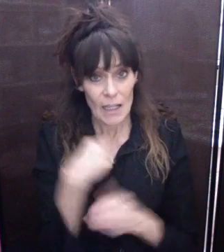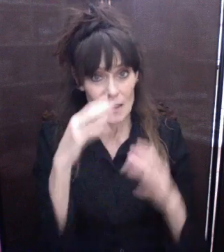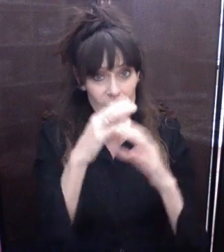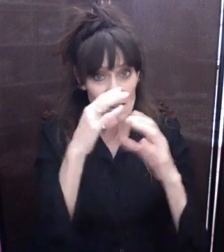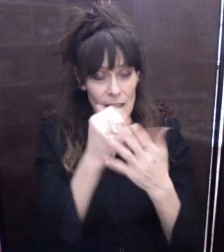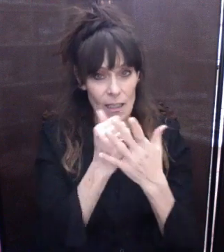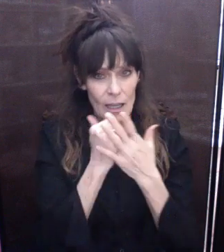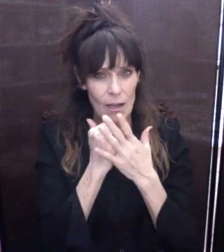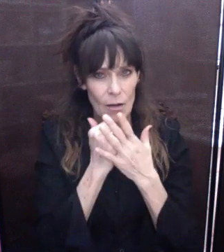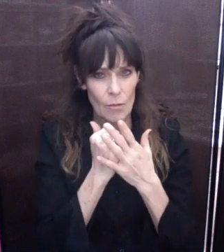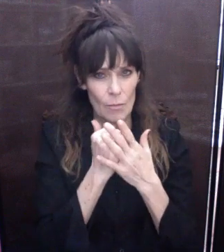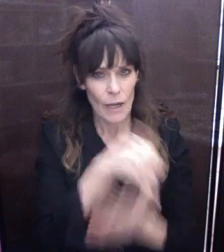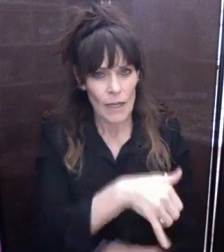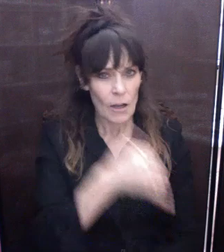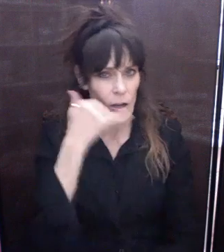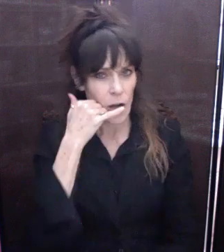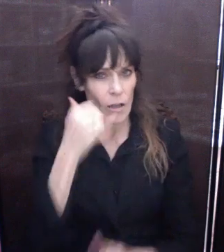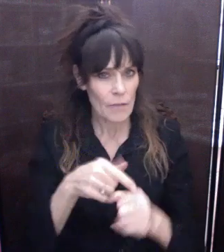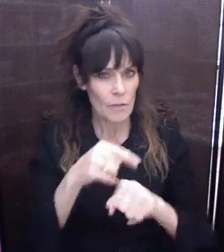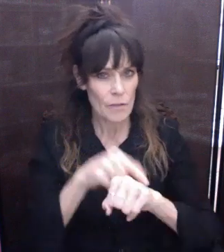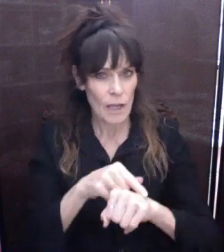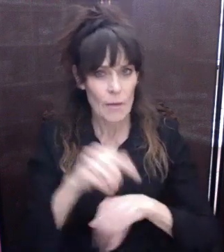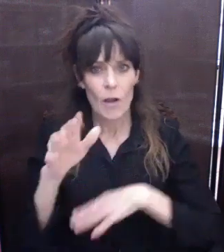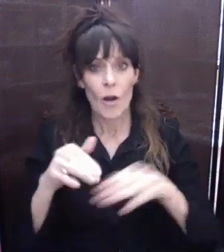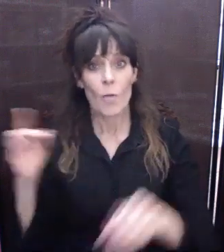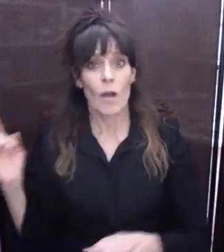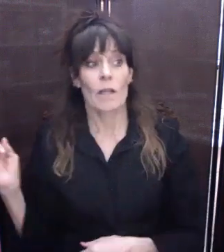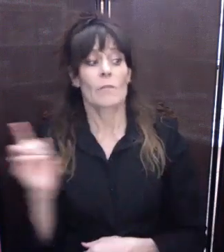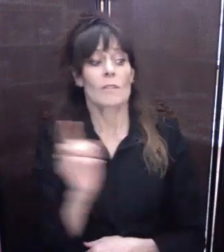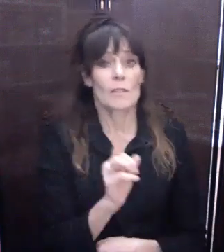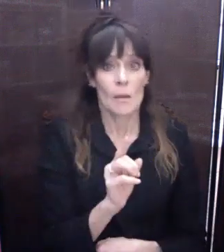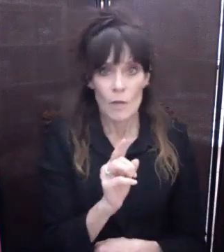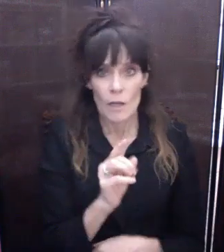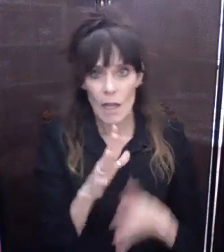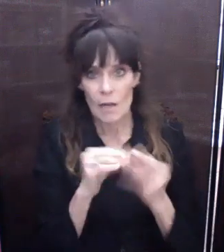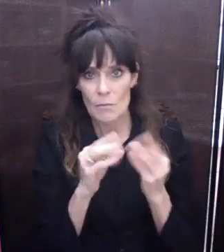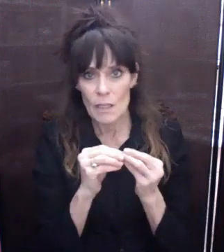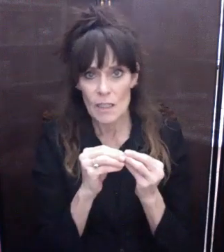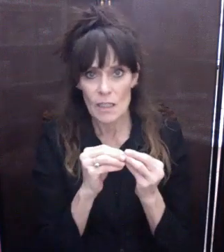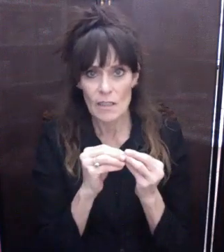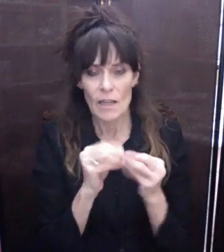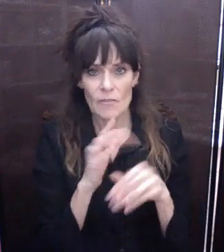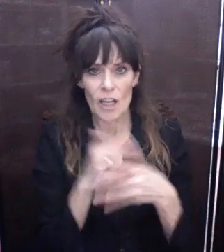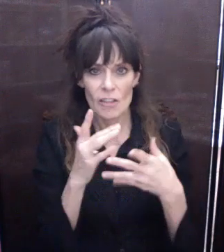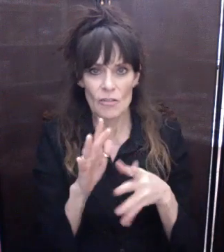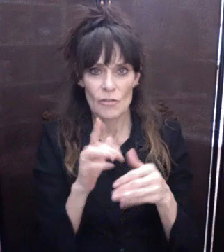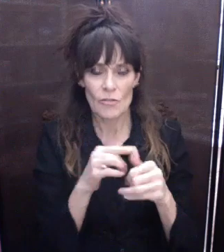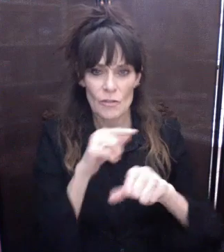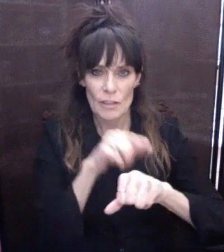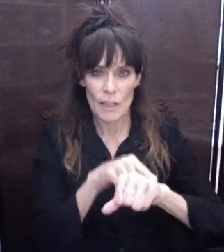picking up the phone for the first time, or walking up to somebody at a meeting that they've gone to for the first time and asking, hey, can